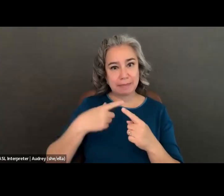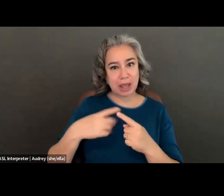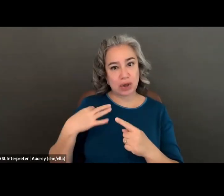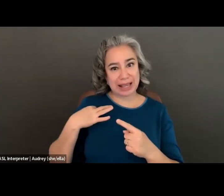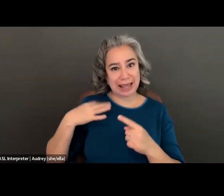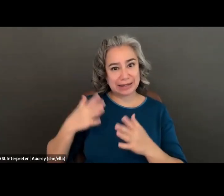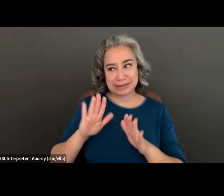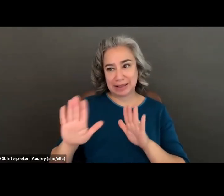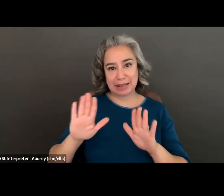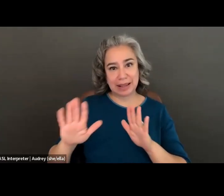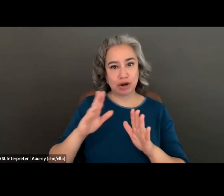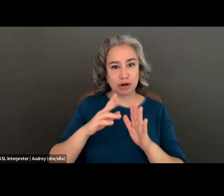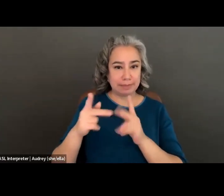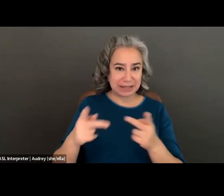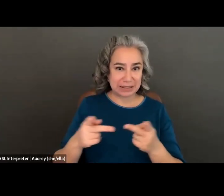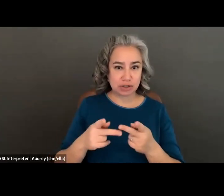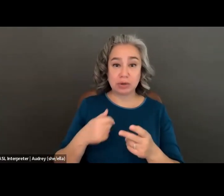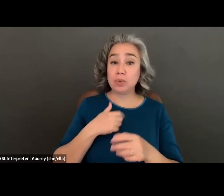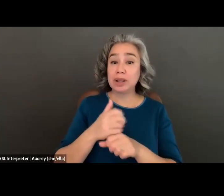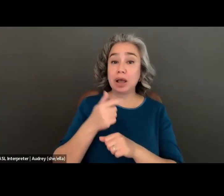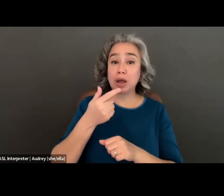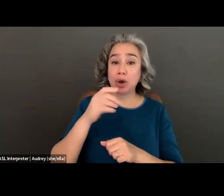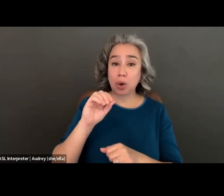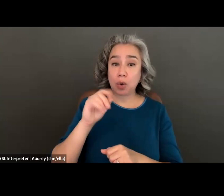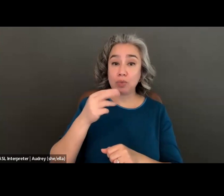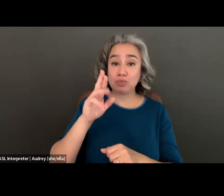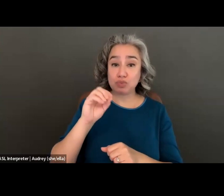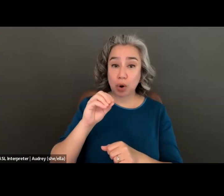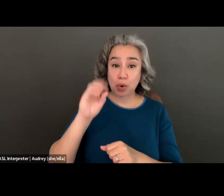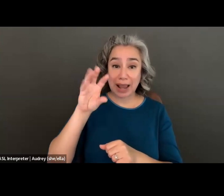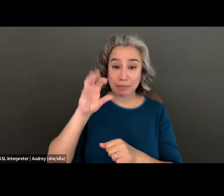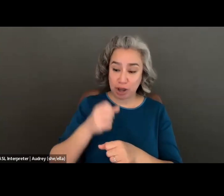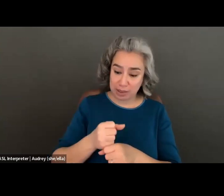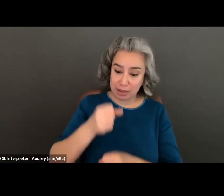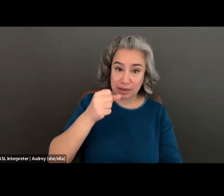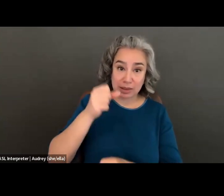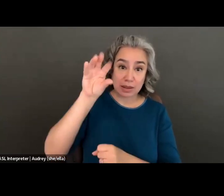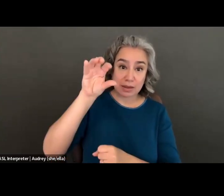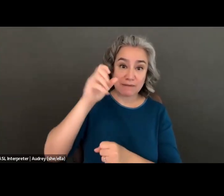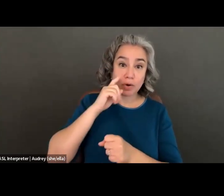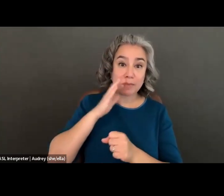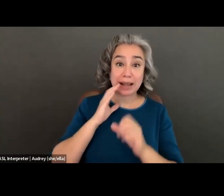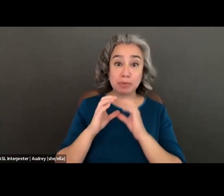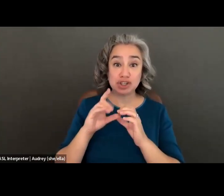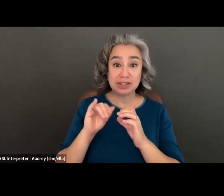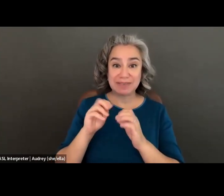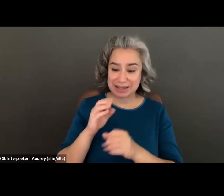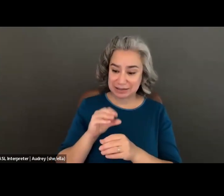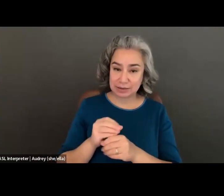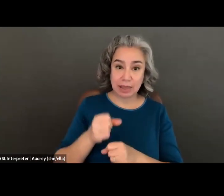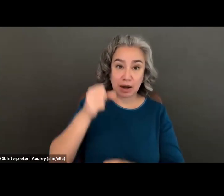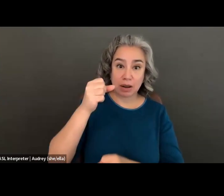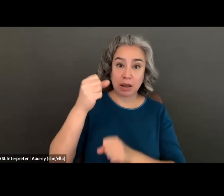positions. We also got GoPro cameras that I could mount to the pole that holds my communication device, one camera facing out and